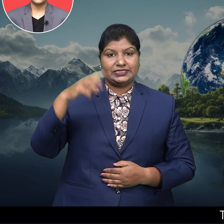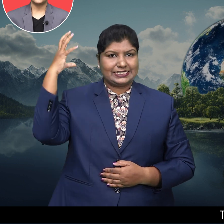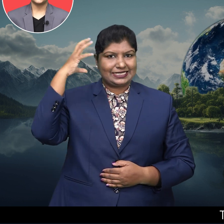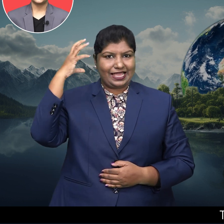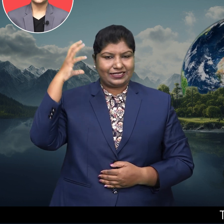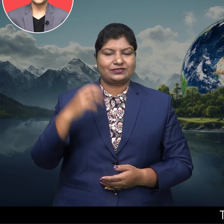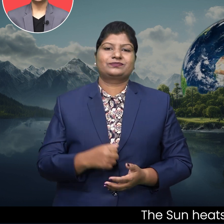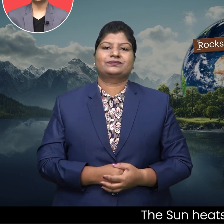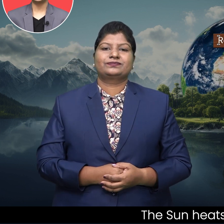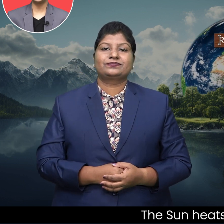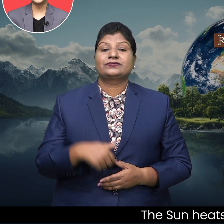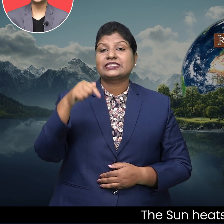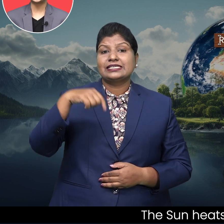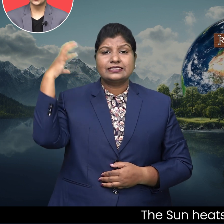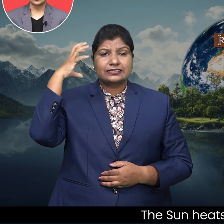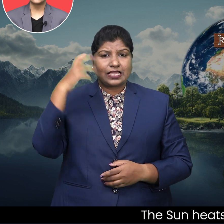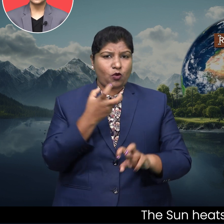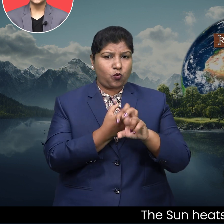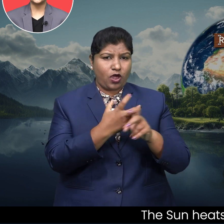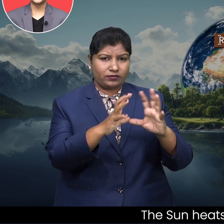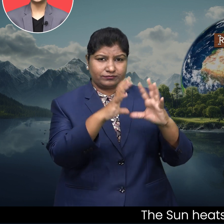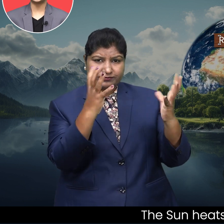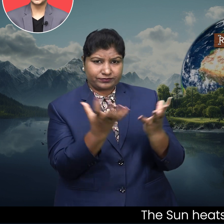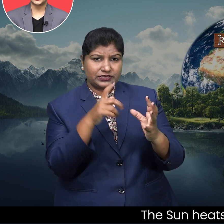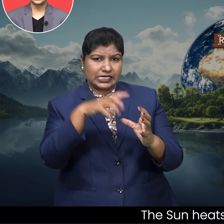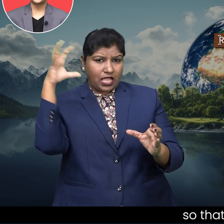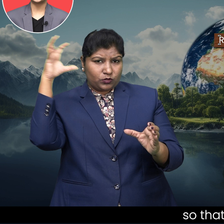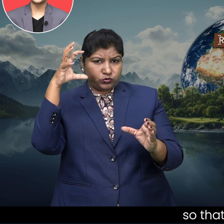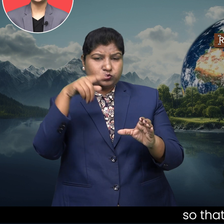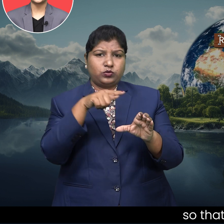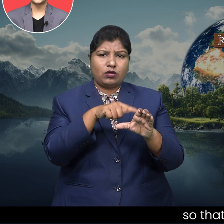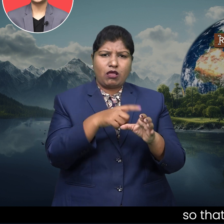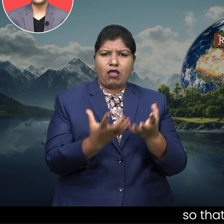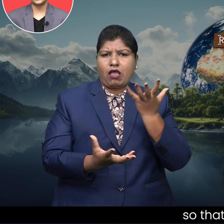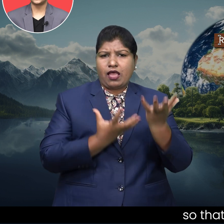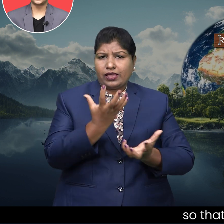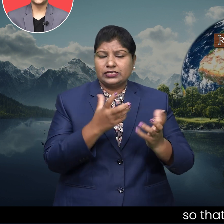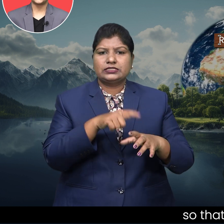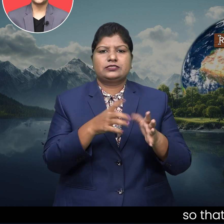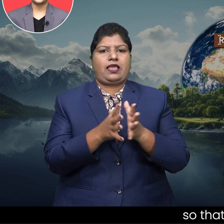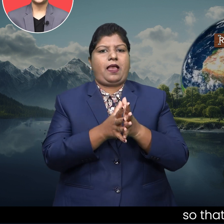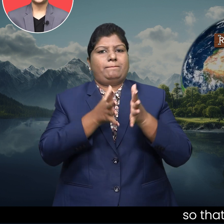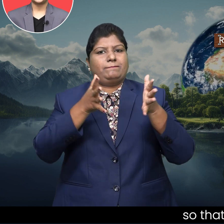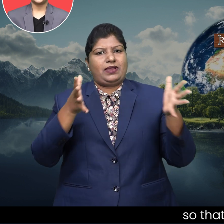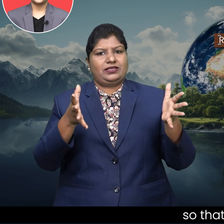sun. The sun heats rock during the day so that they expand.